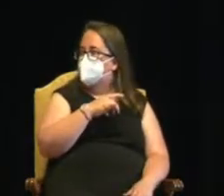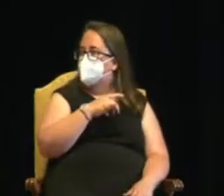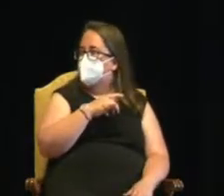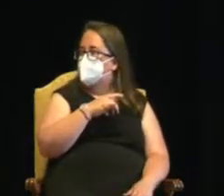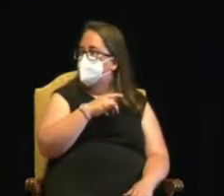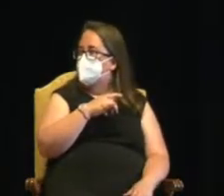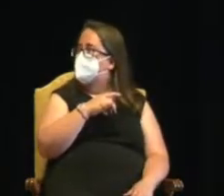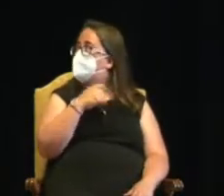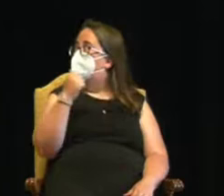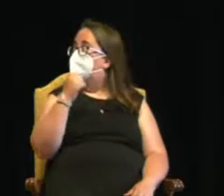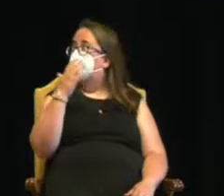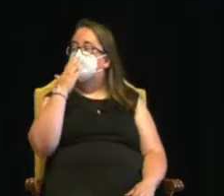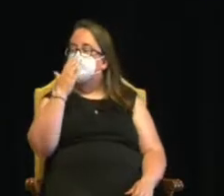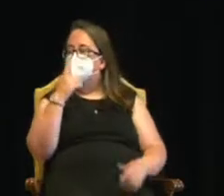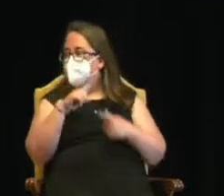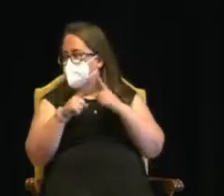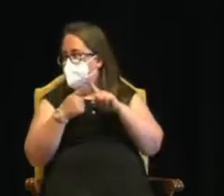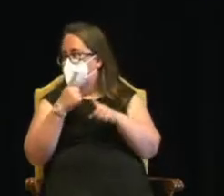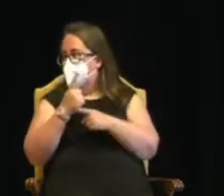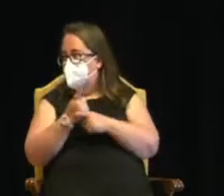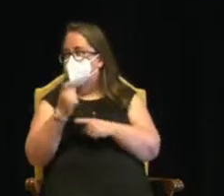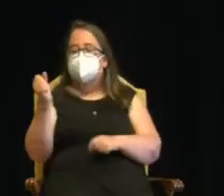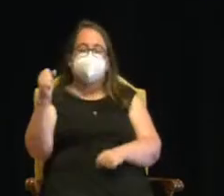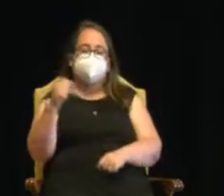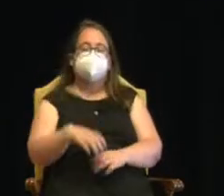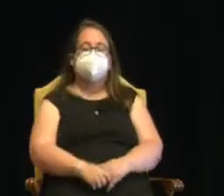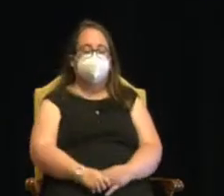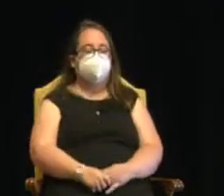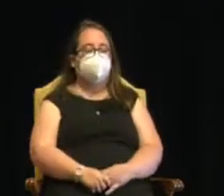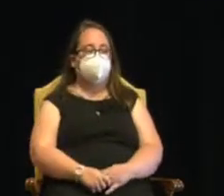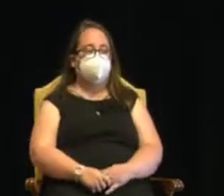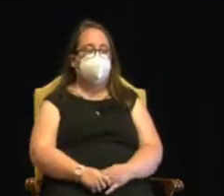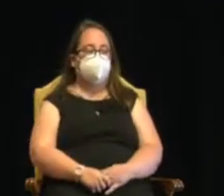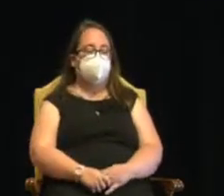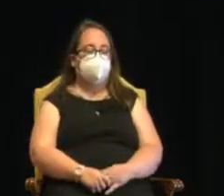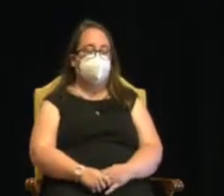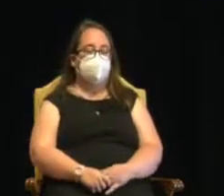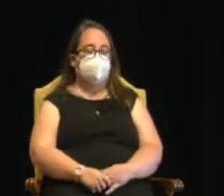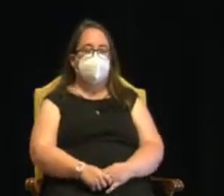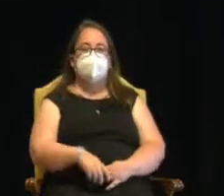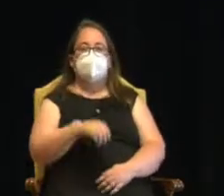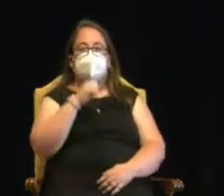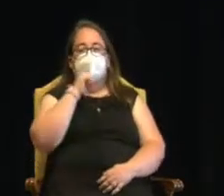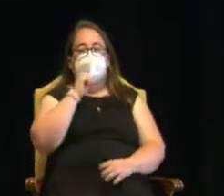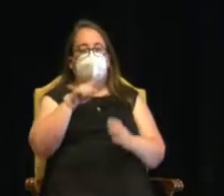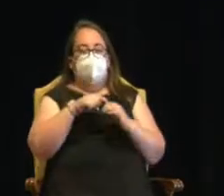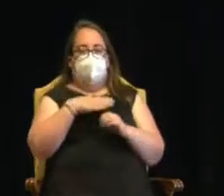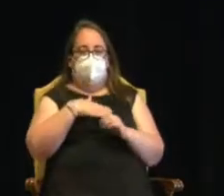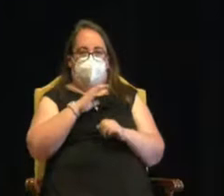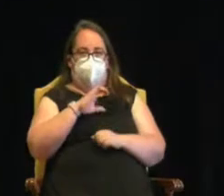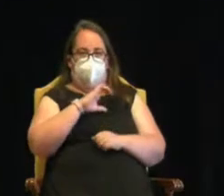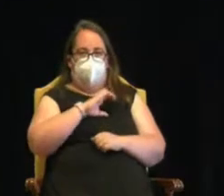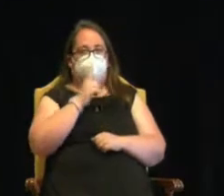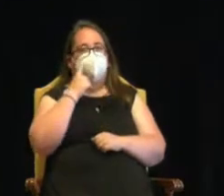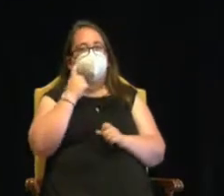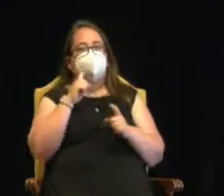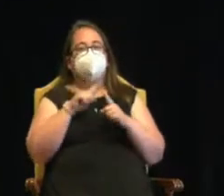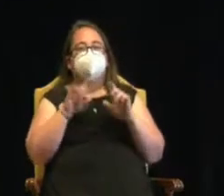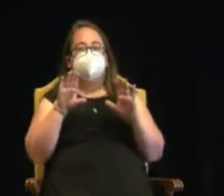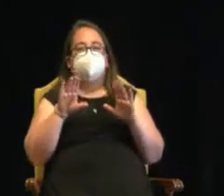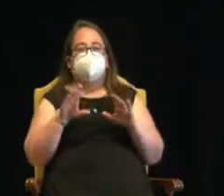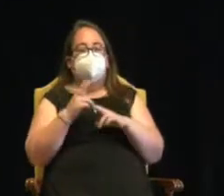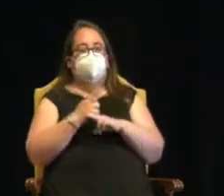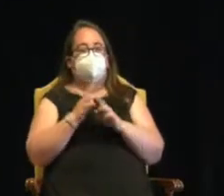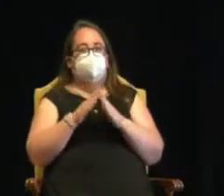He's kind of good company though, right? Like yeah. I was talking about, okay, so this wasn't about my character. I recently went to that wonderful